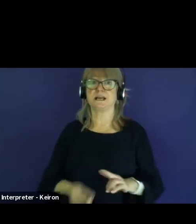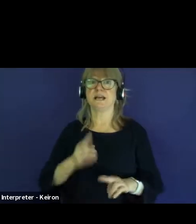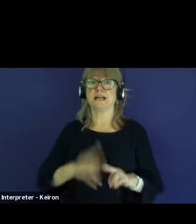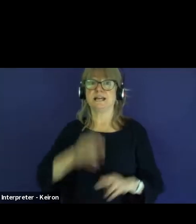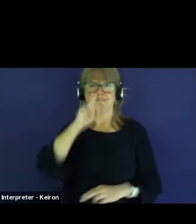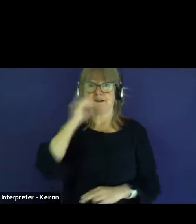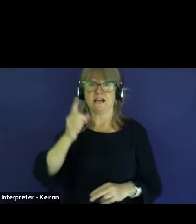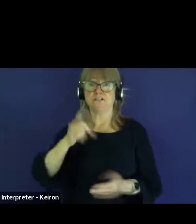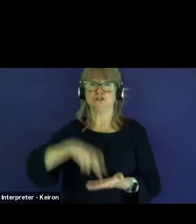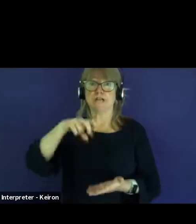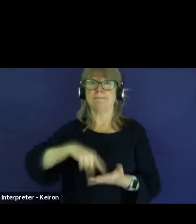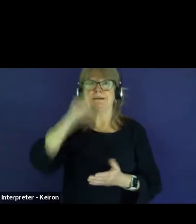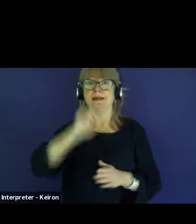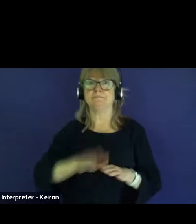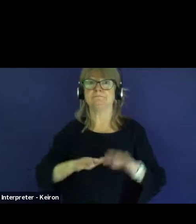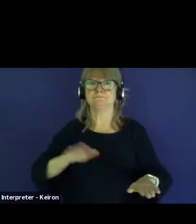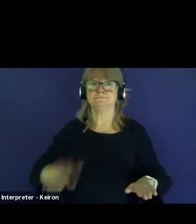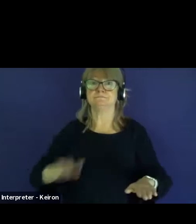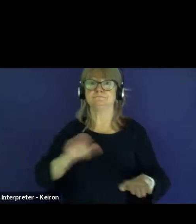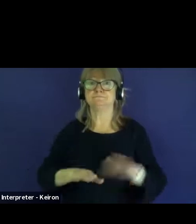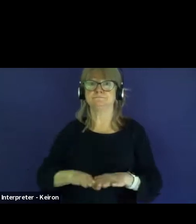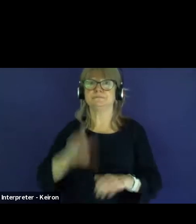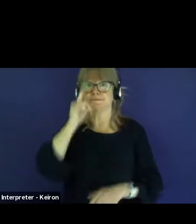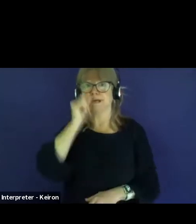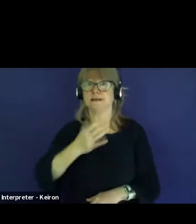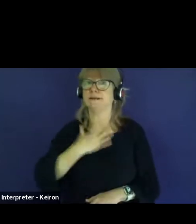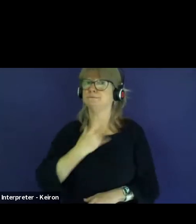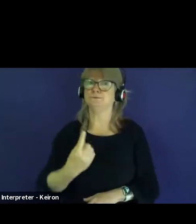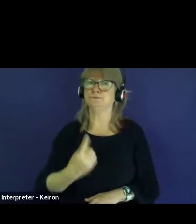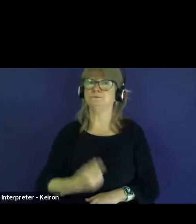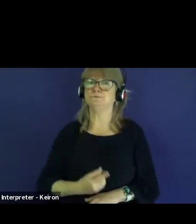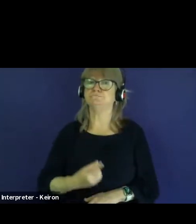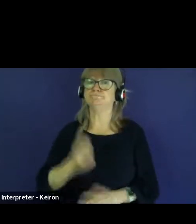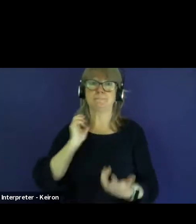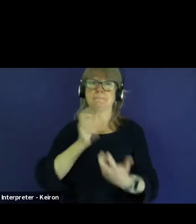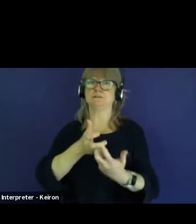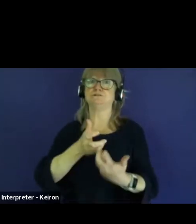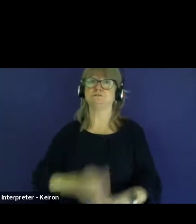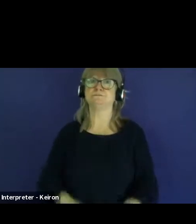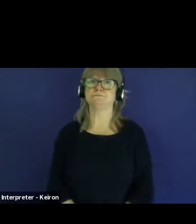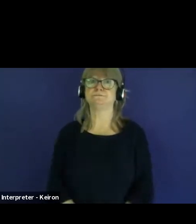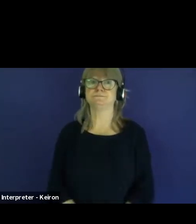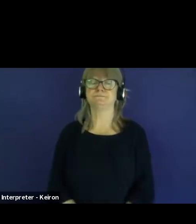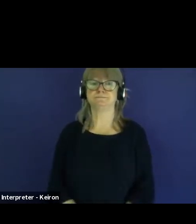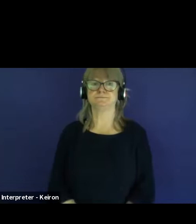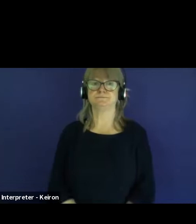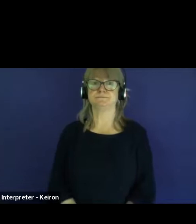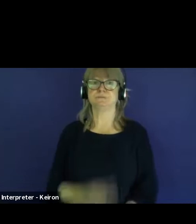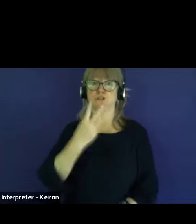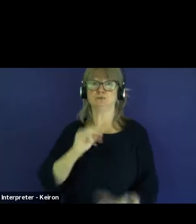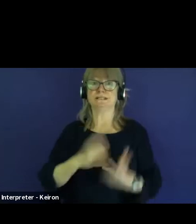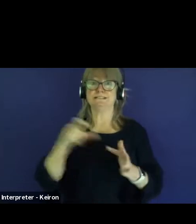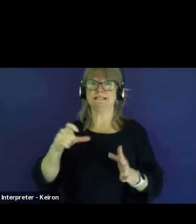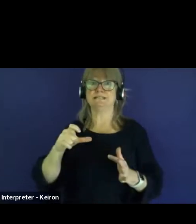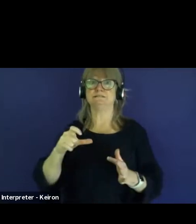out and back in. Choose what option suits you best. So the 20 seconds is counting